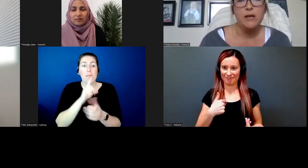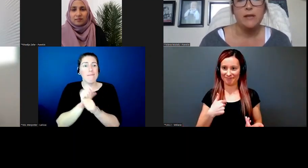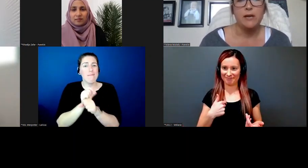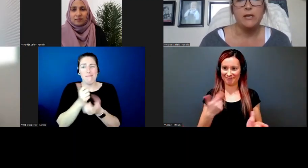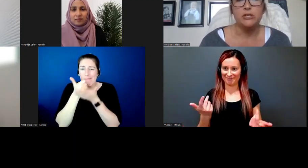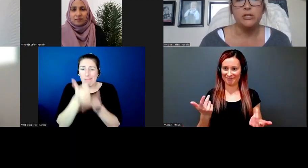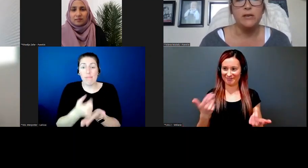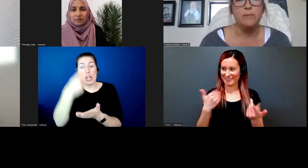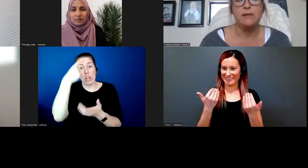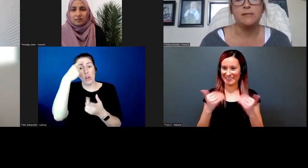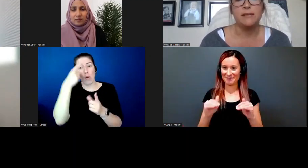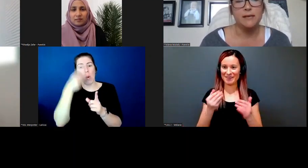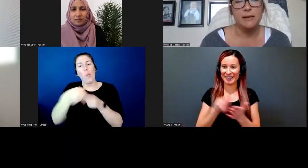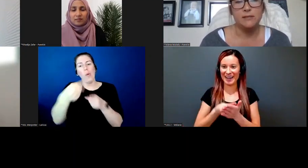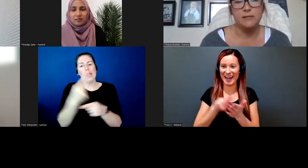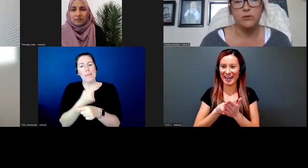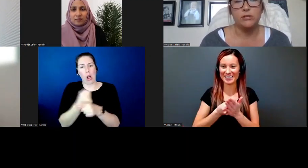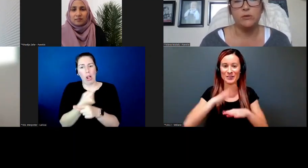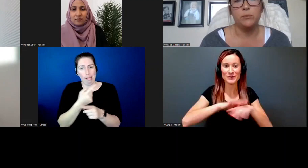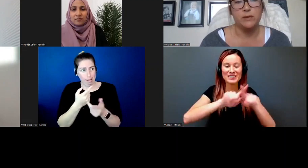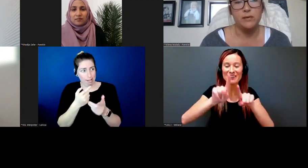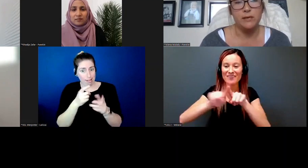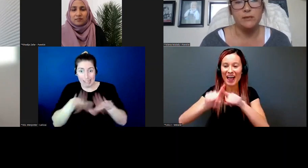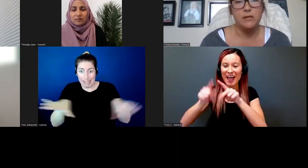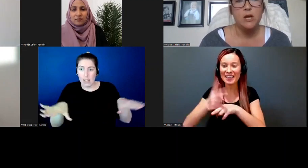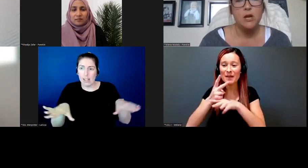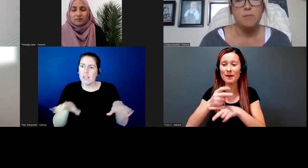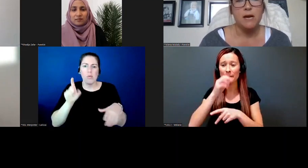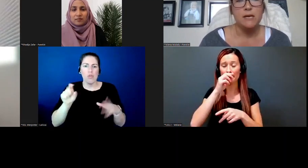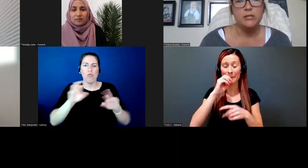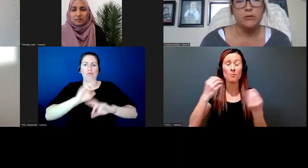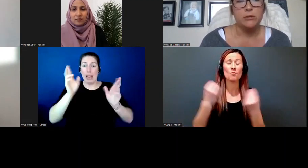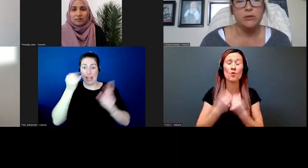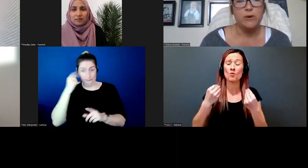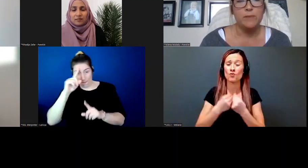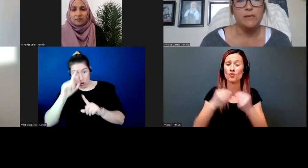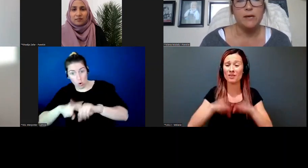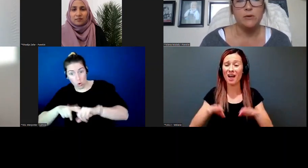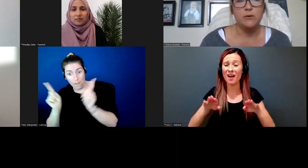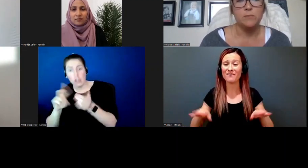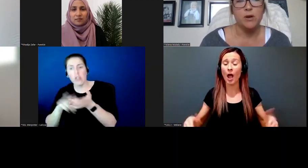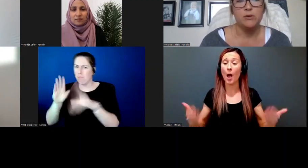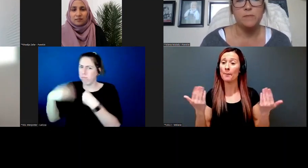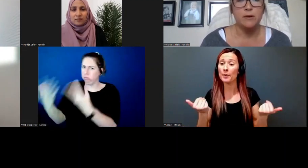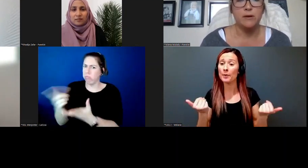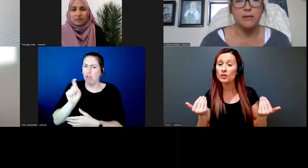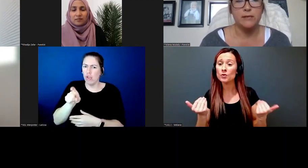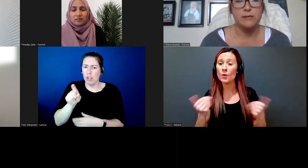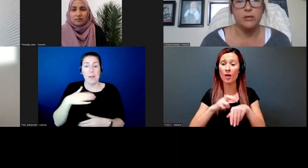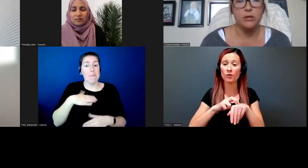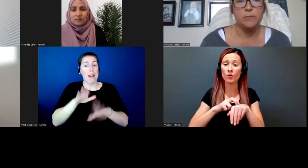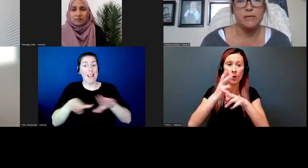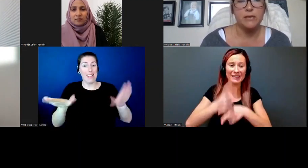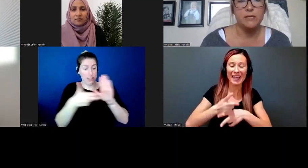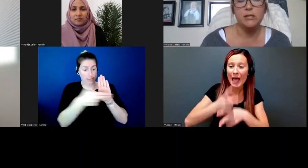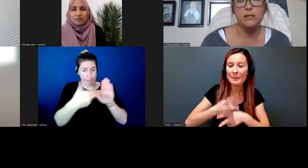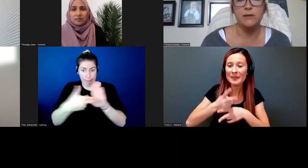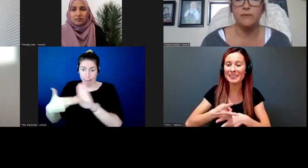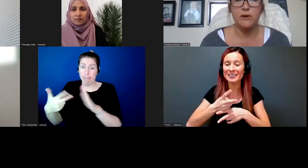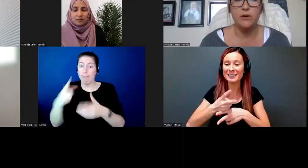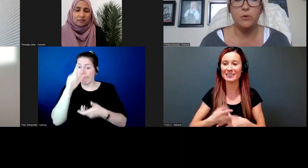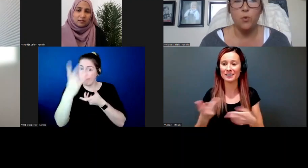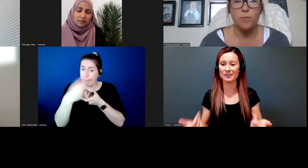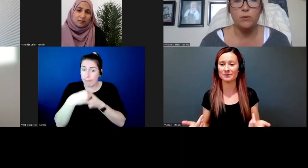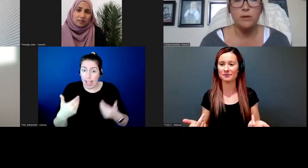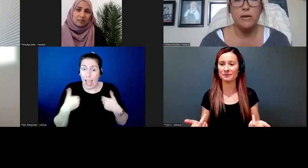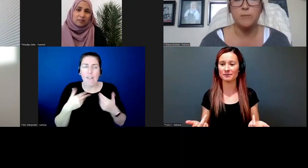children that it shouldn't even be second guessed for children with needs. My children who have been diagnosed moderate to mild autistic could potentially live